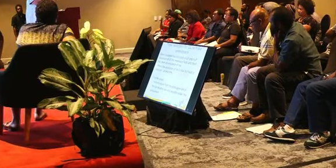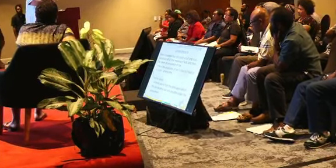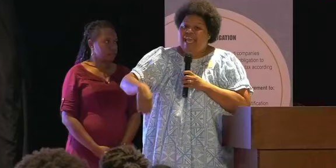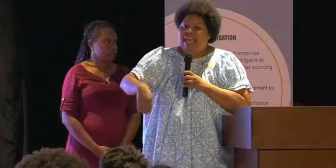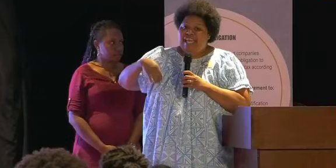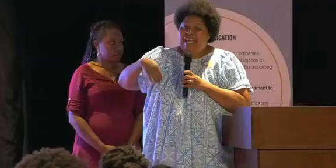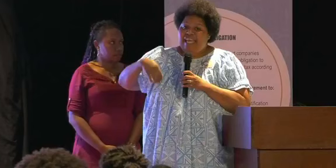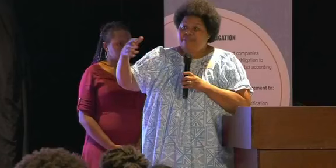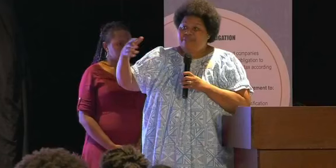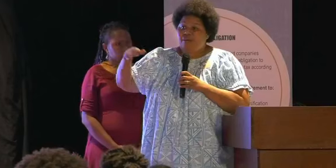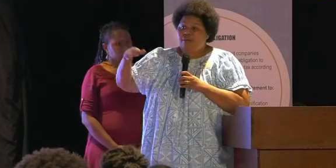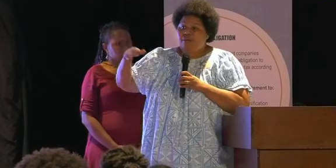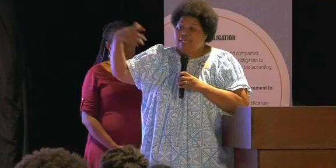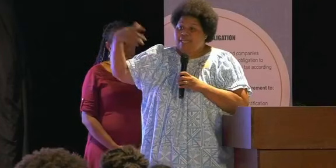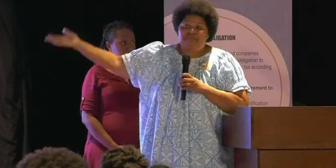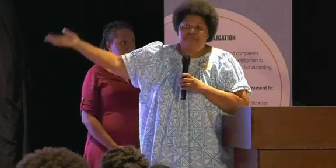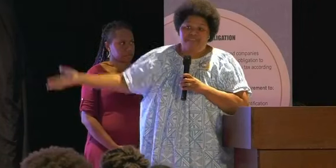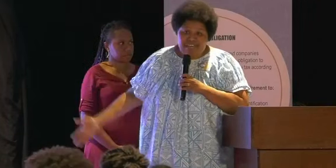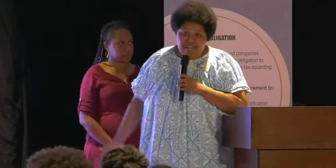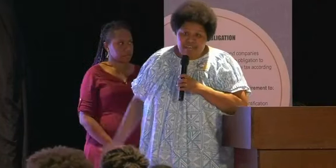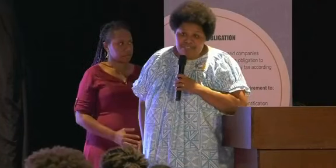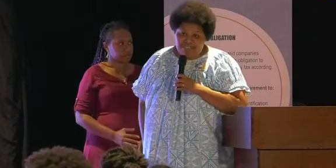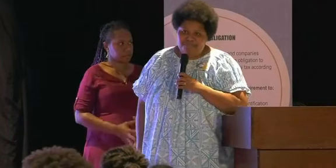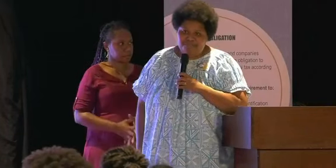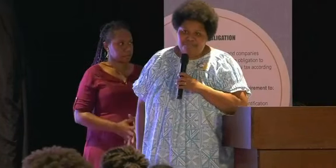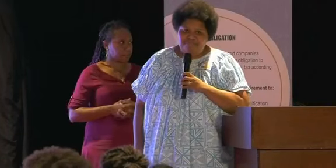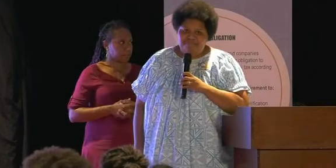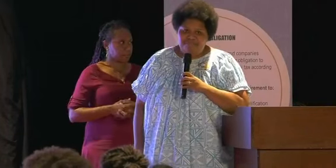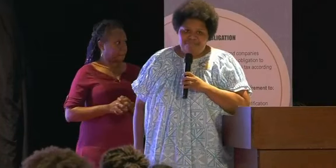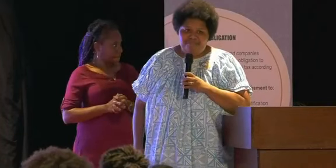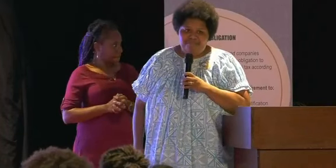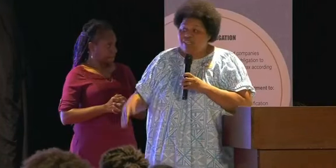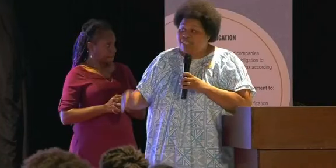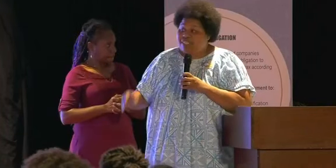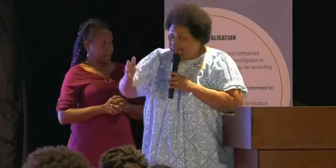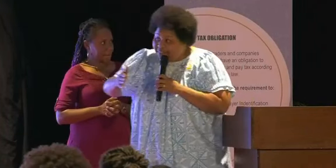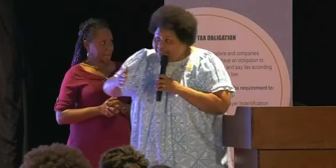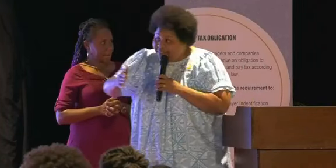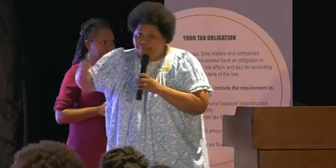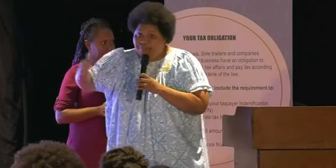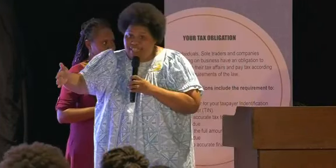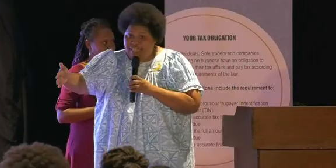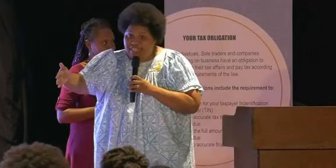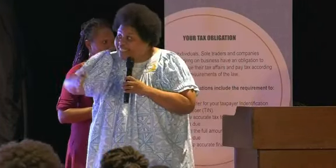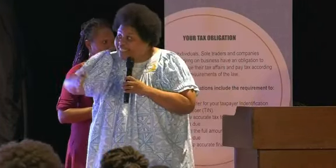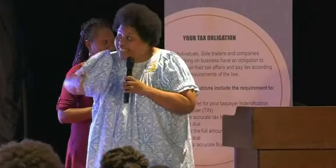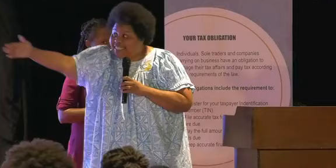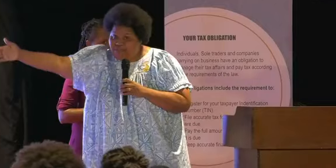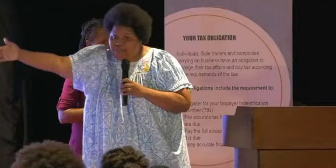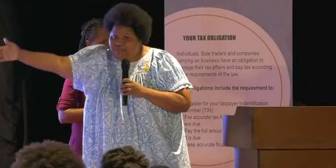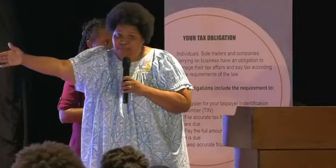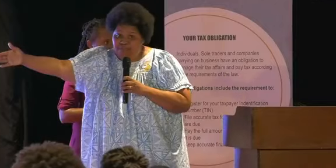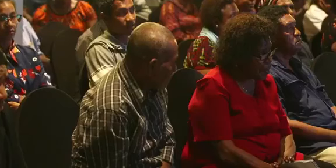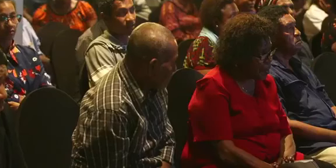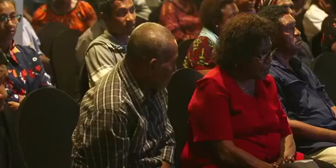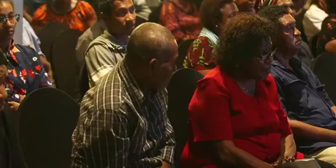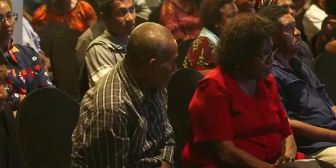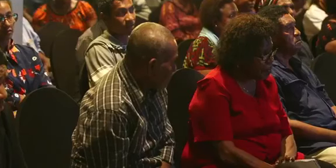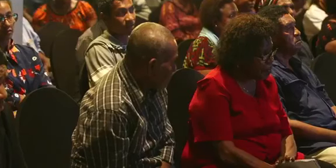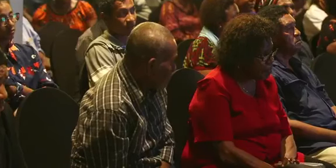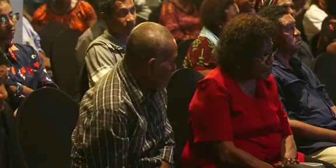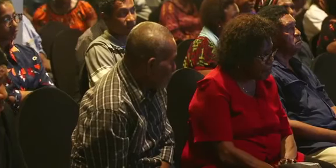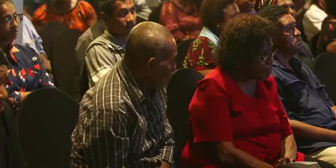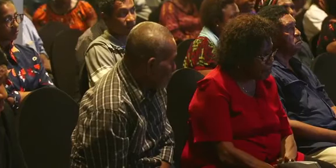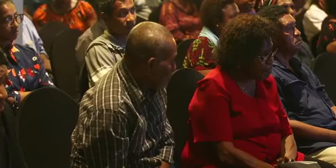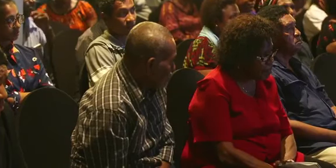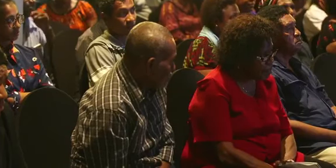there and then you expect, they will never find out. Because after that point, 6 years from that point, if we